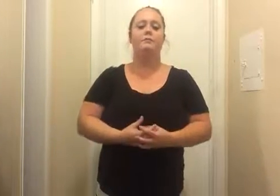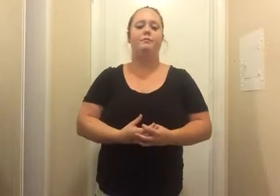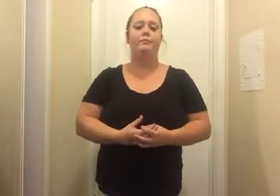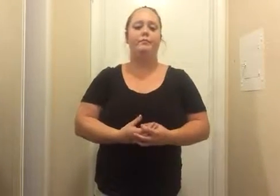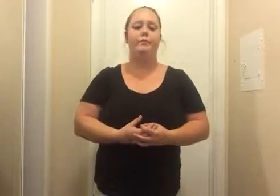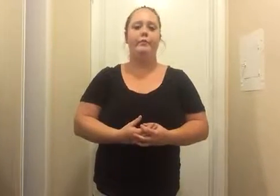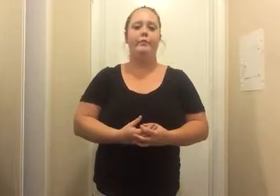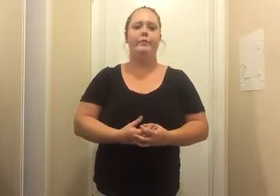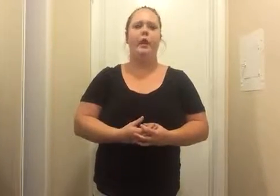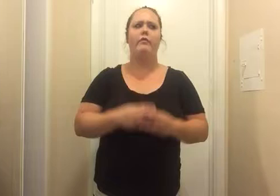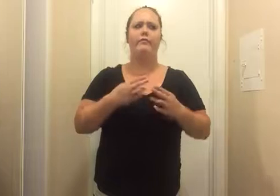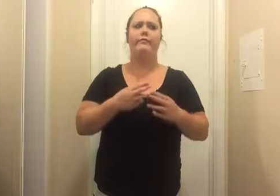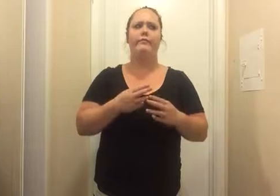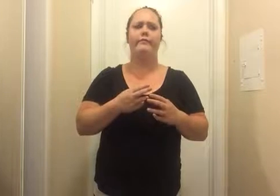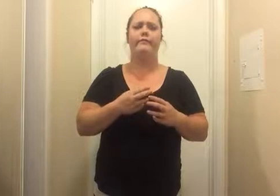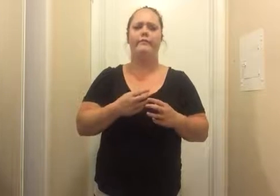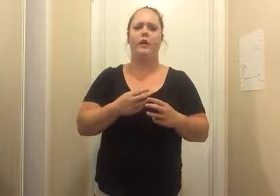but all it really means is, let me show you,